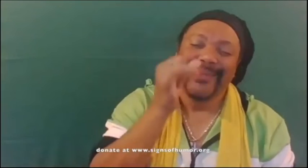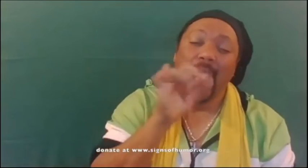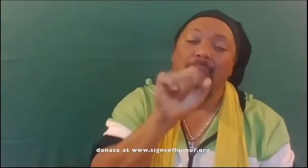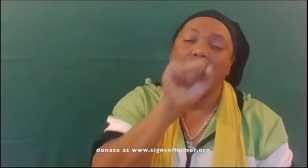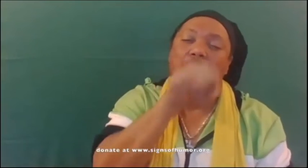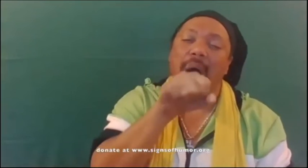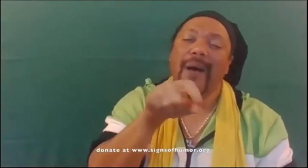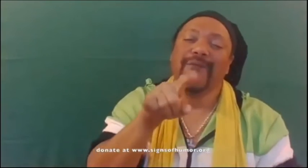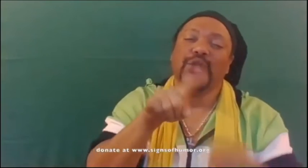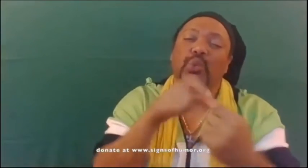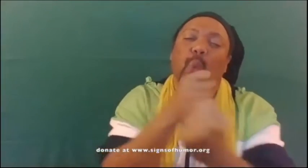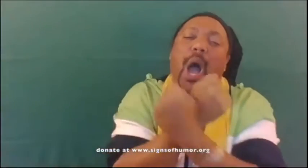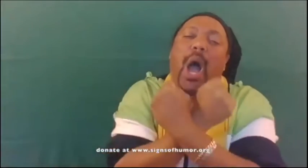nah, we got a good job.